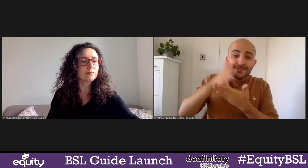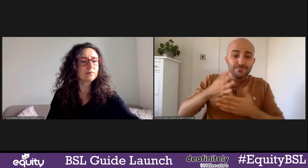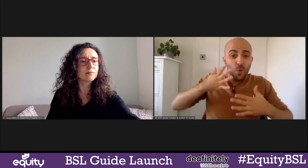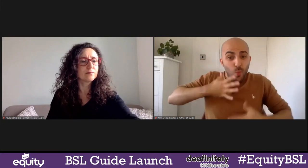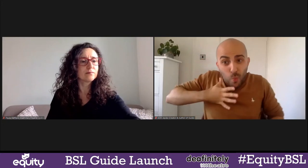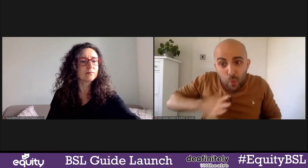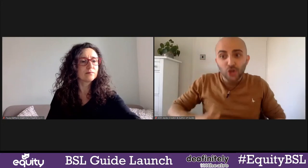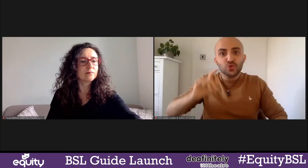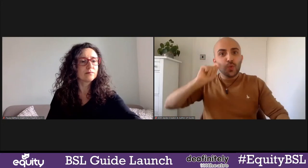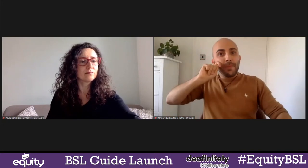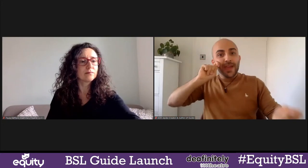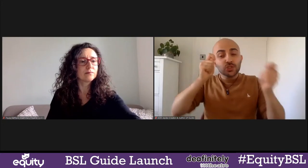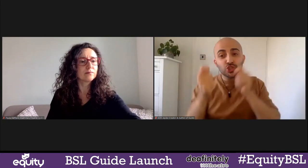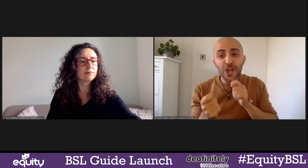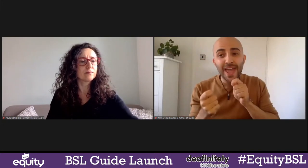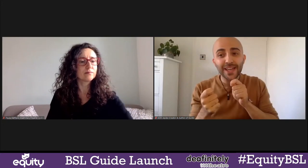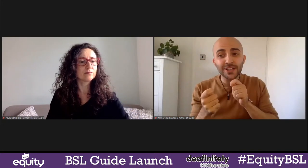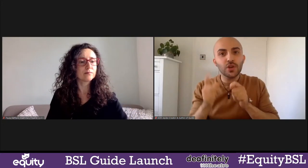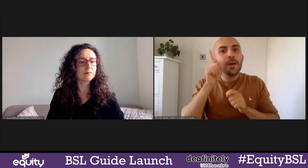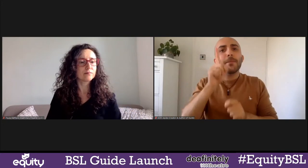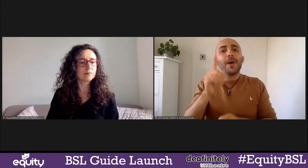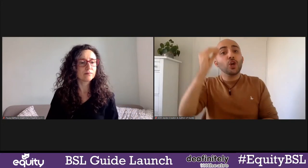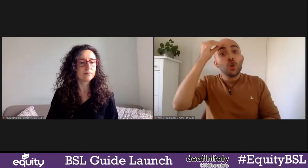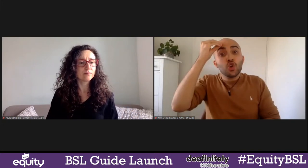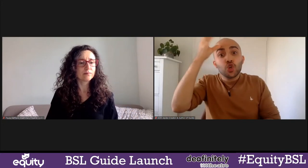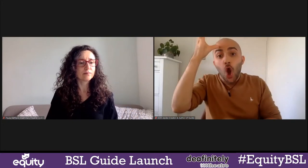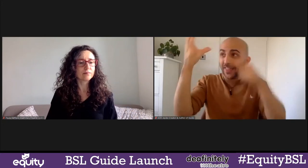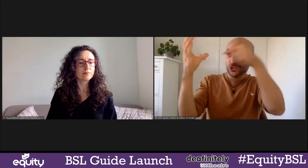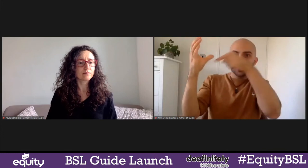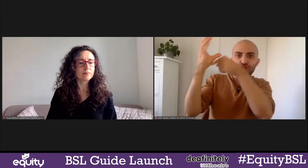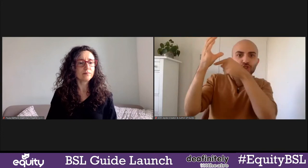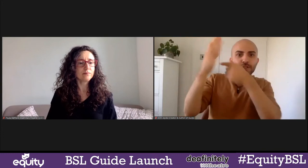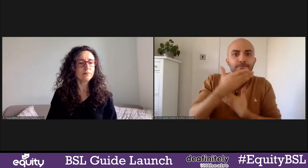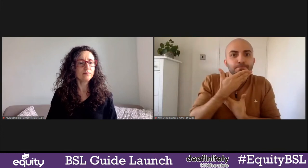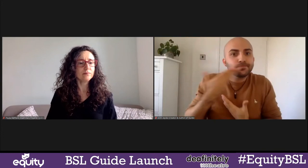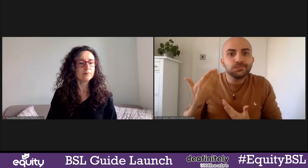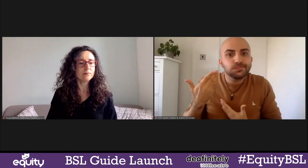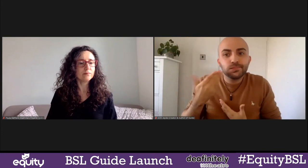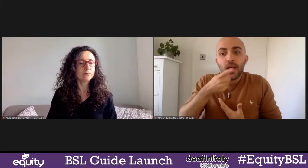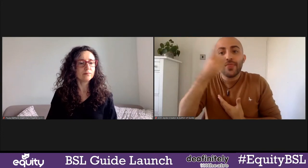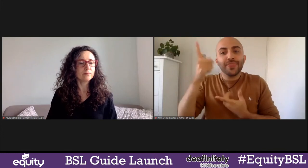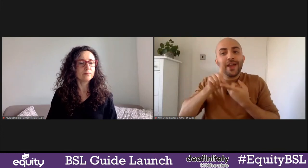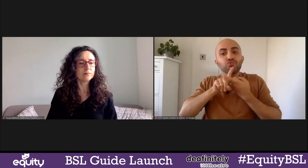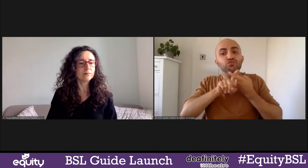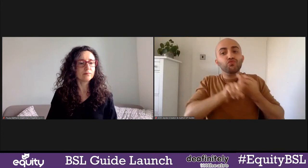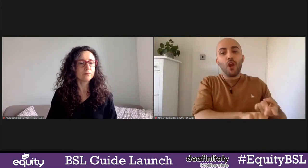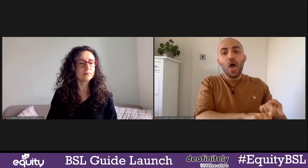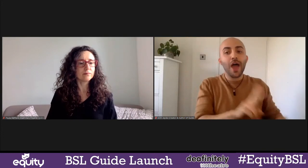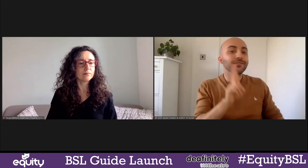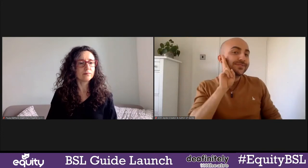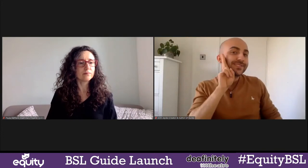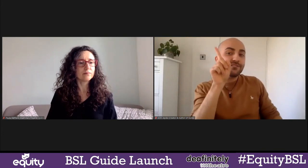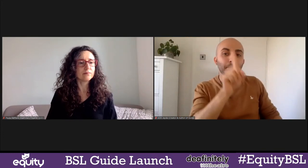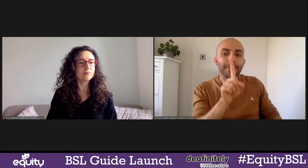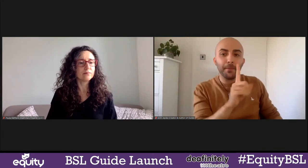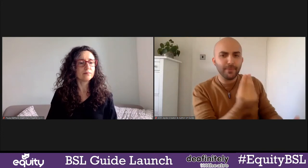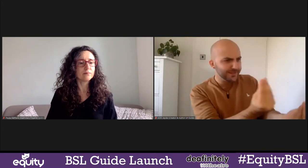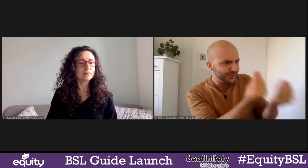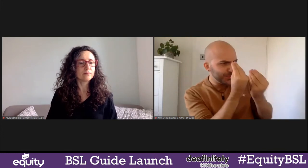People in the industry are not bad people. They want to make changes, but it's the knowledge that's lacking. So they are relying on